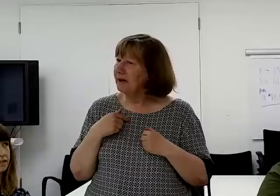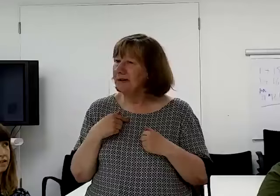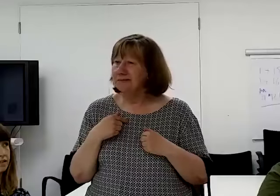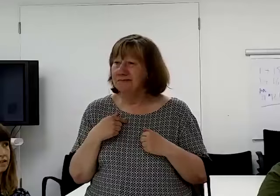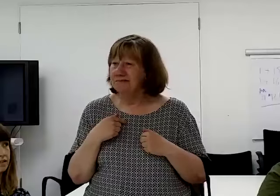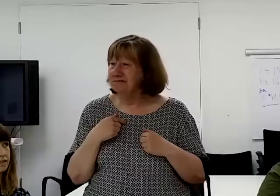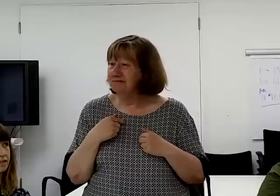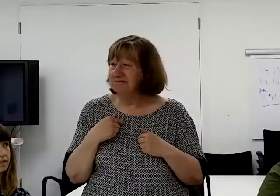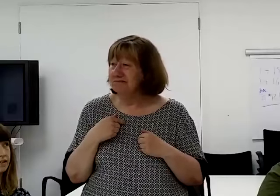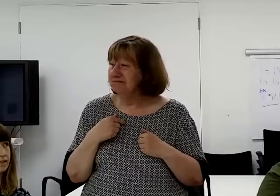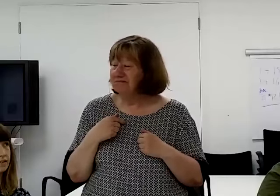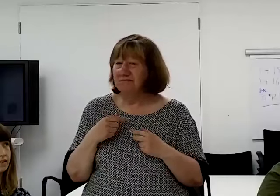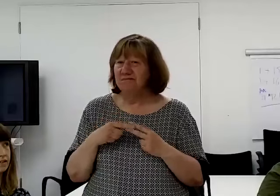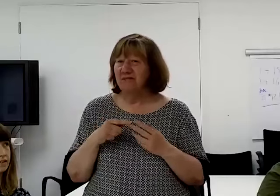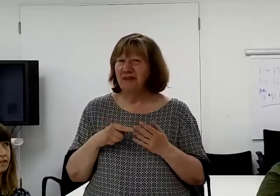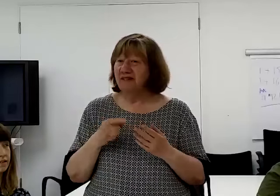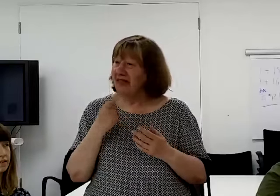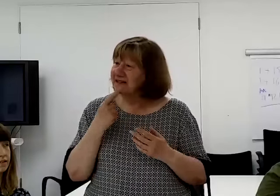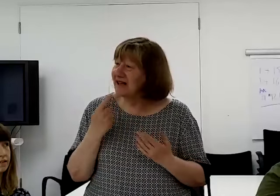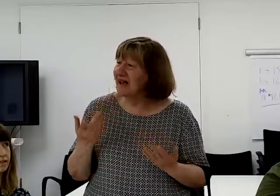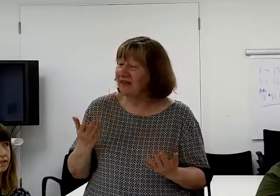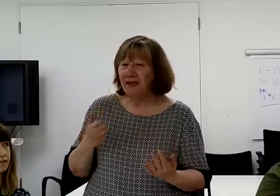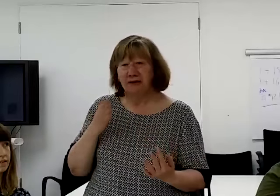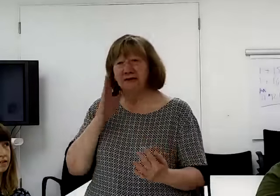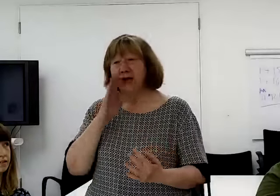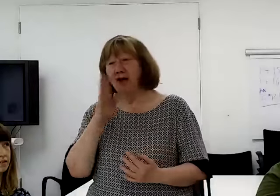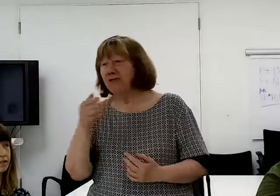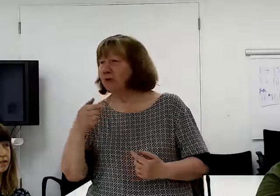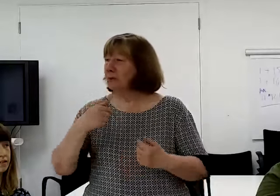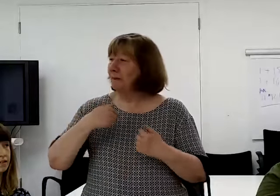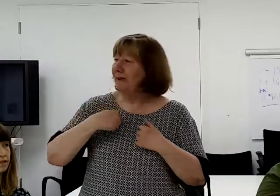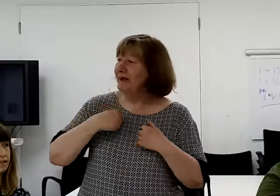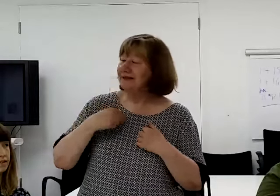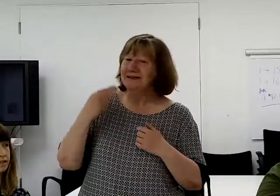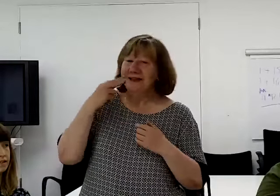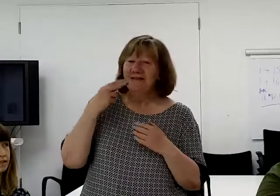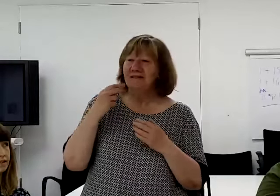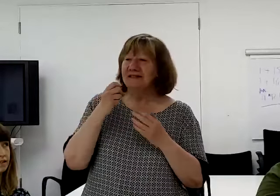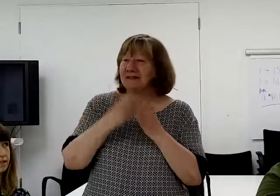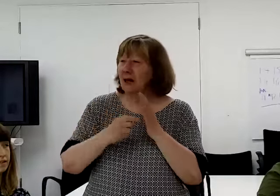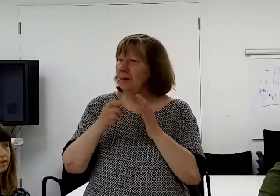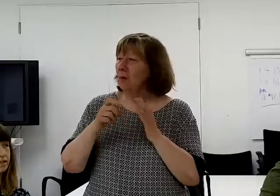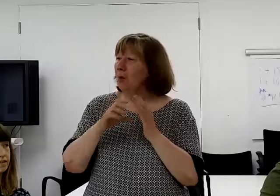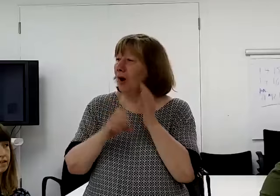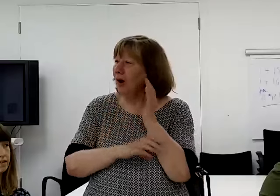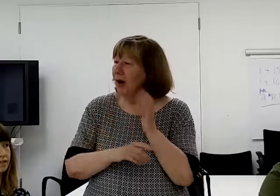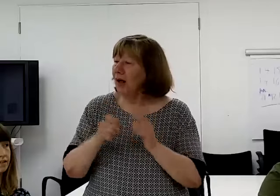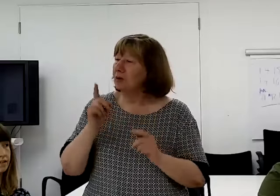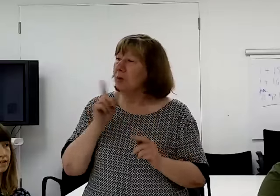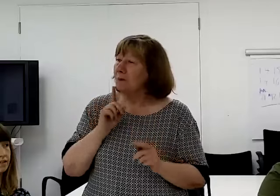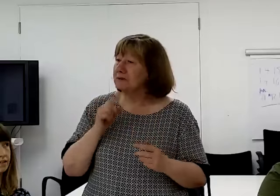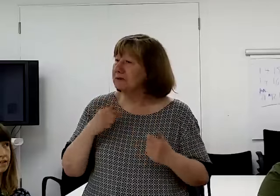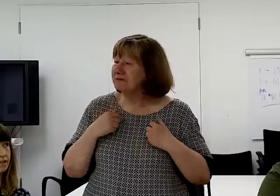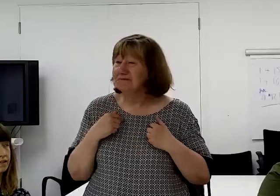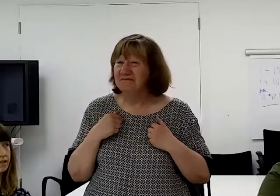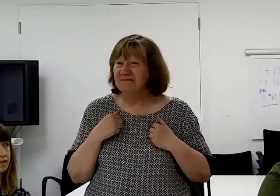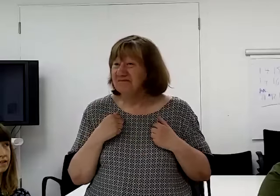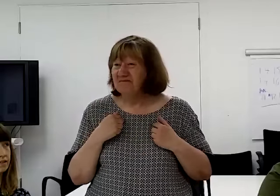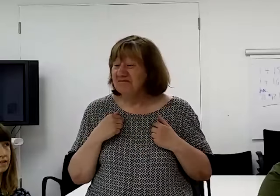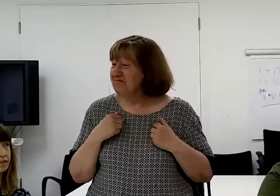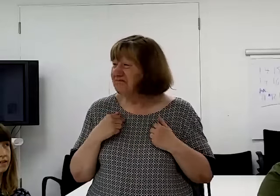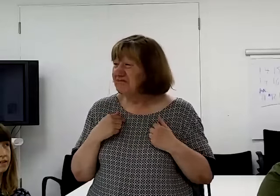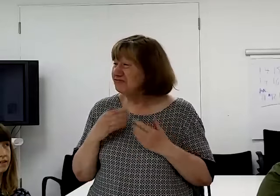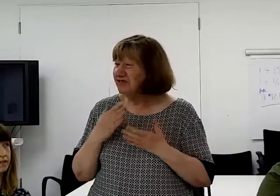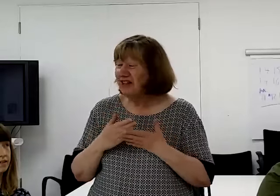And the message, does it include me? And what they're saying, is it directed to me? Is it directed to